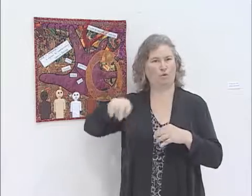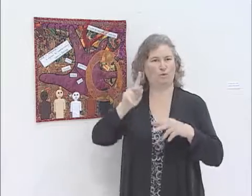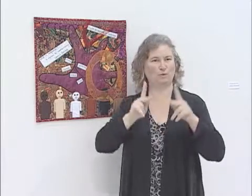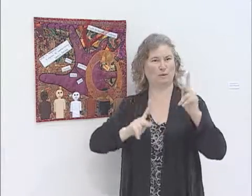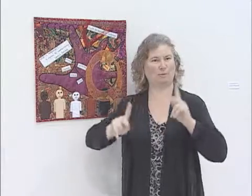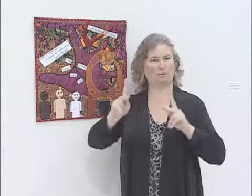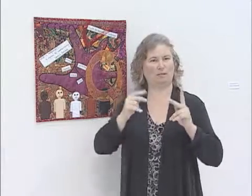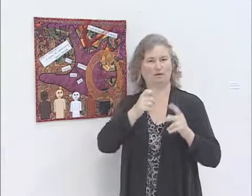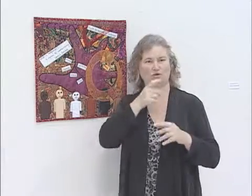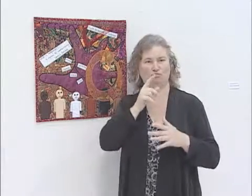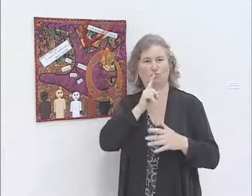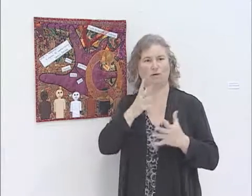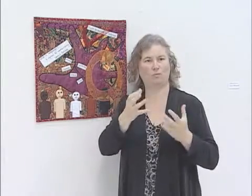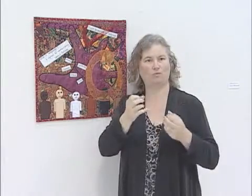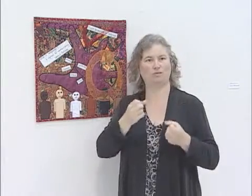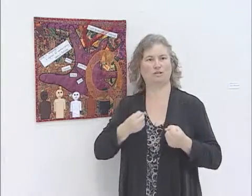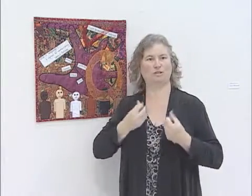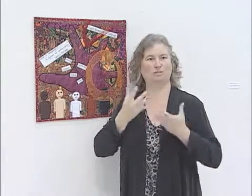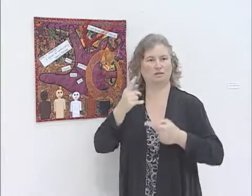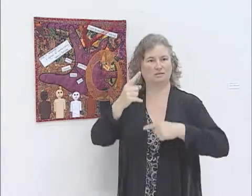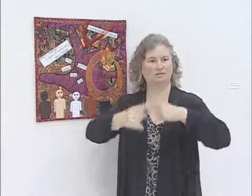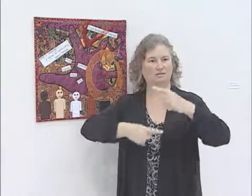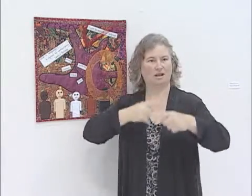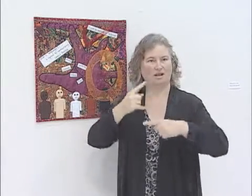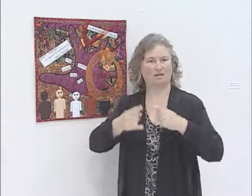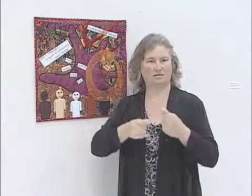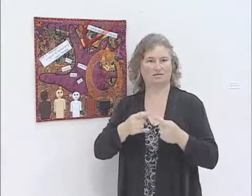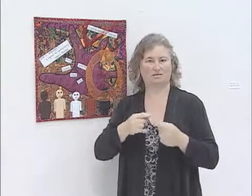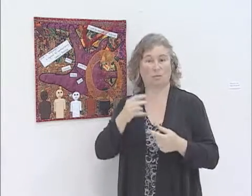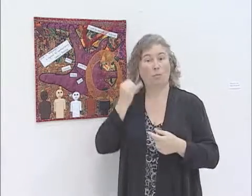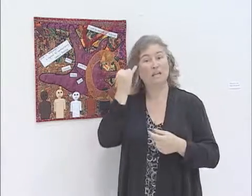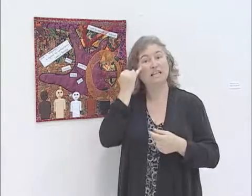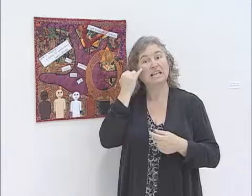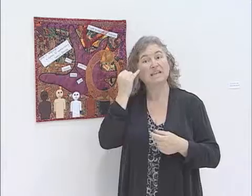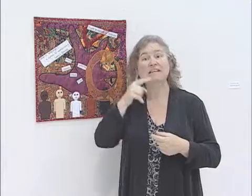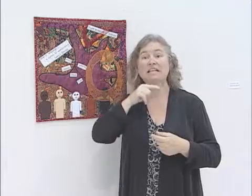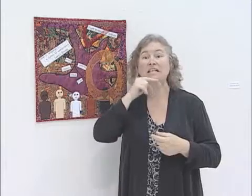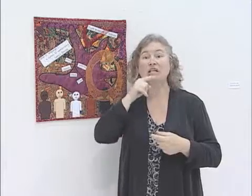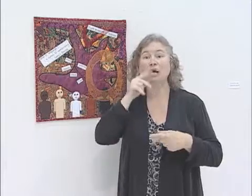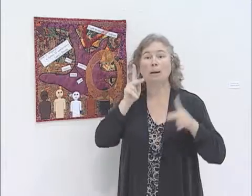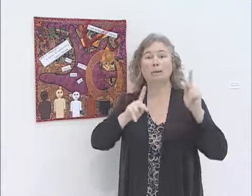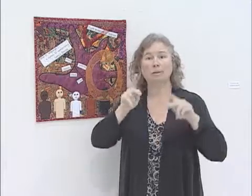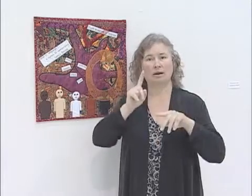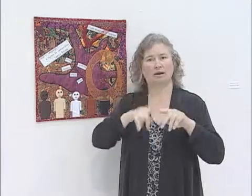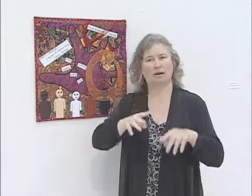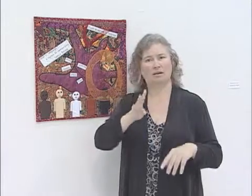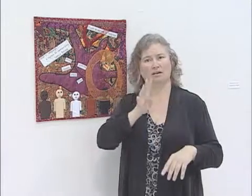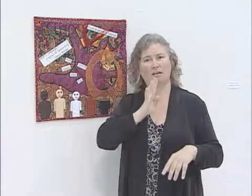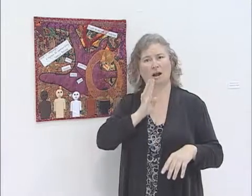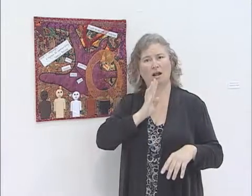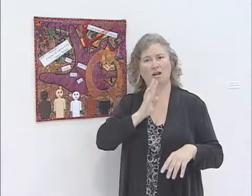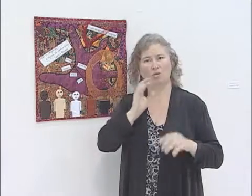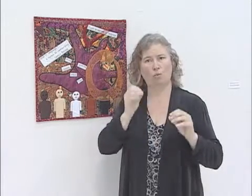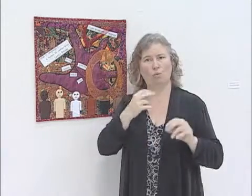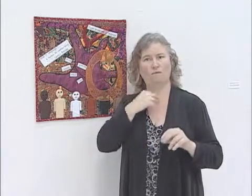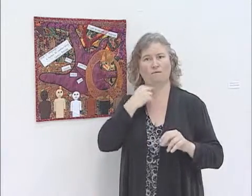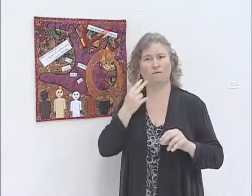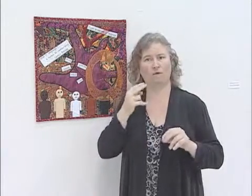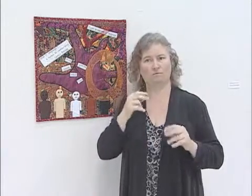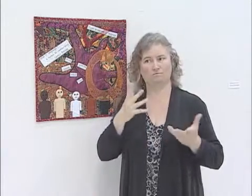It's not really fair for the people who really want to be able to communicate using sign language to not be able to do so. It's akin to hearing people not being allowed to